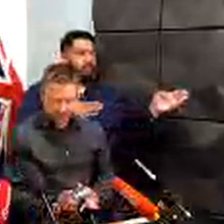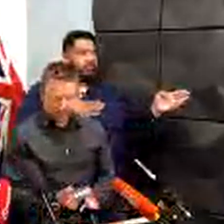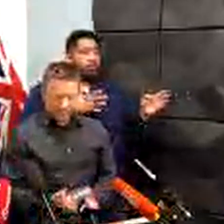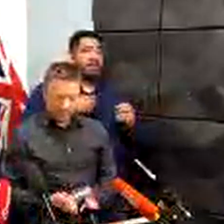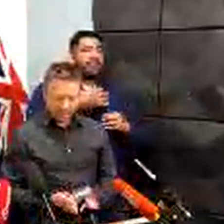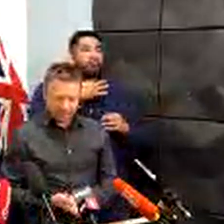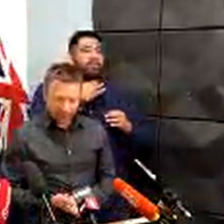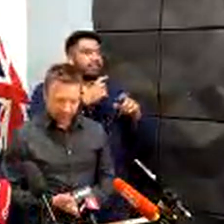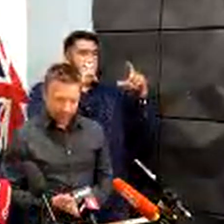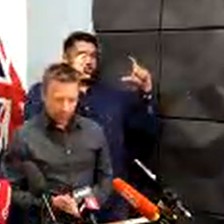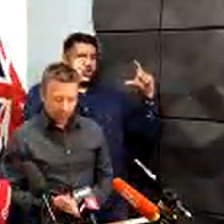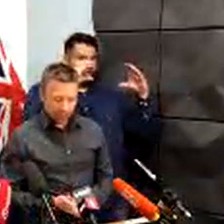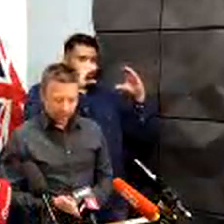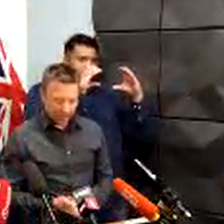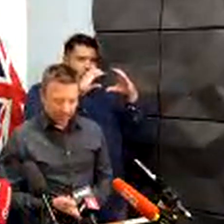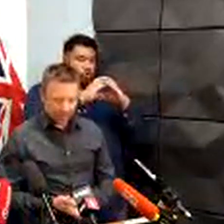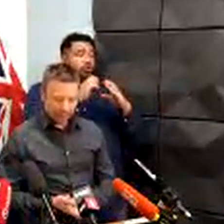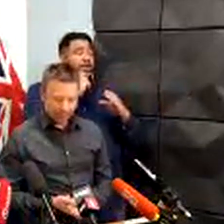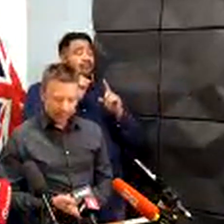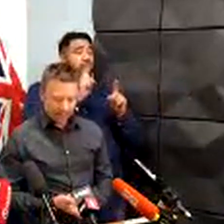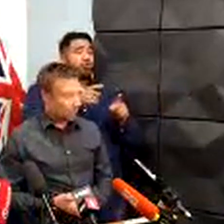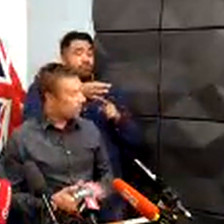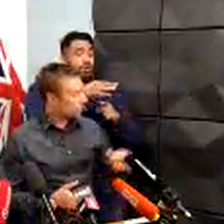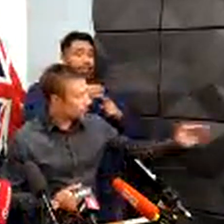staff if they are considering fieldwork on the island.